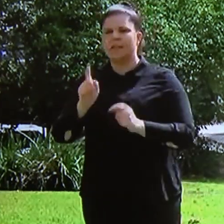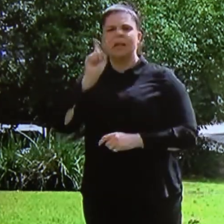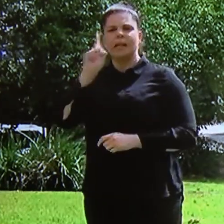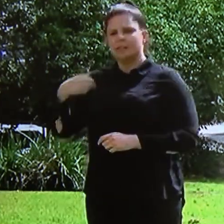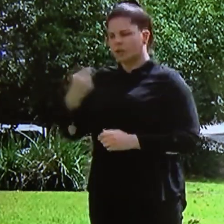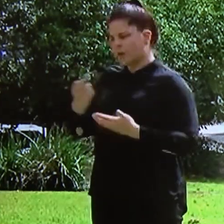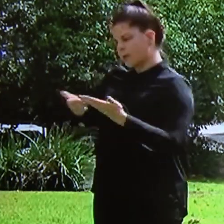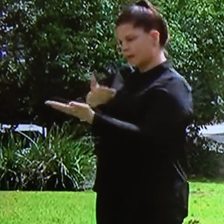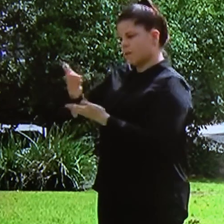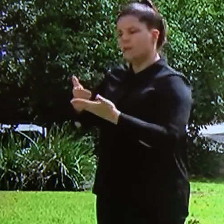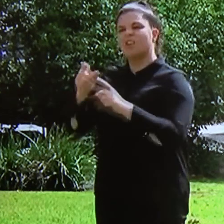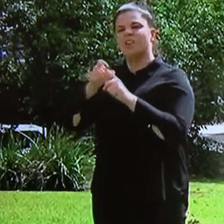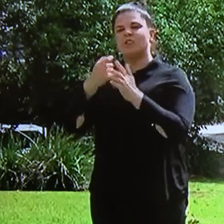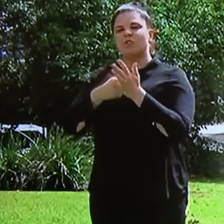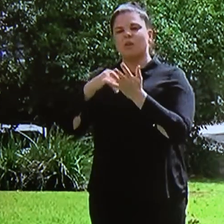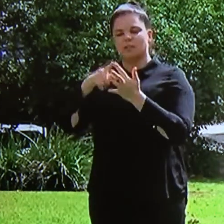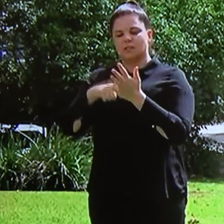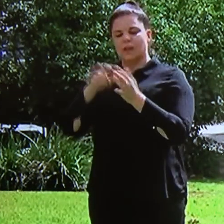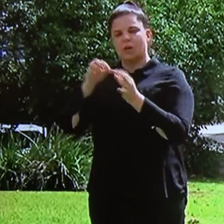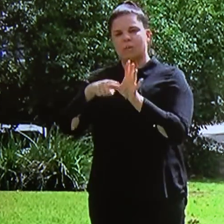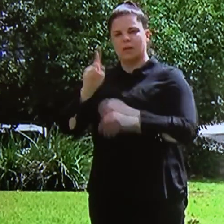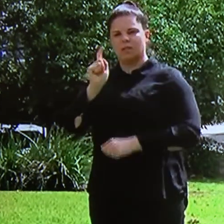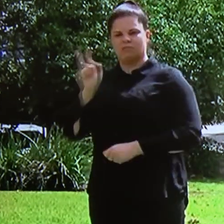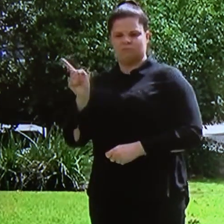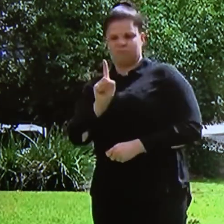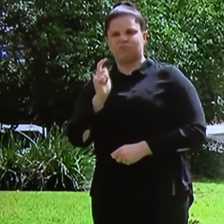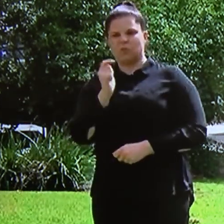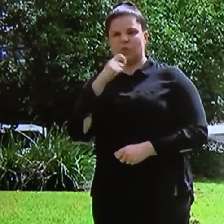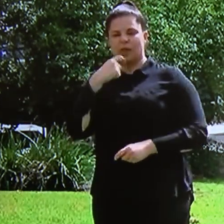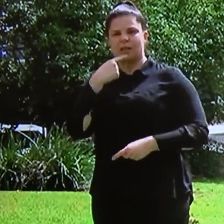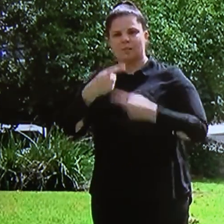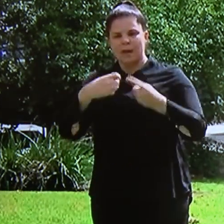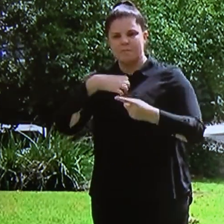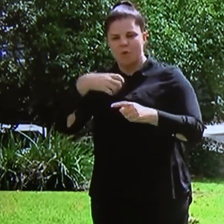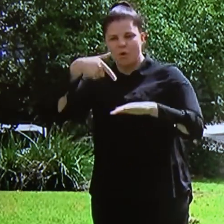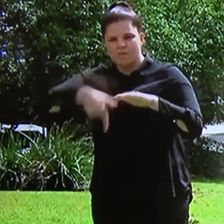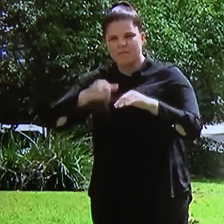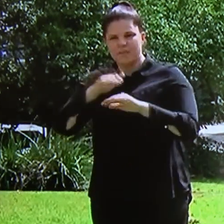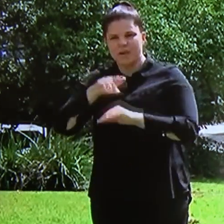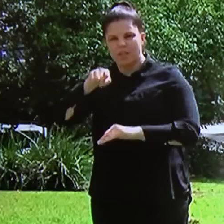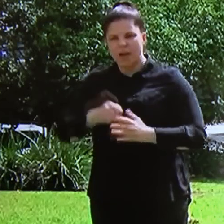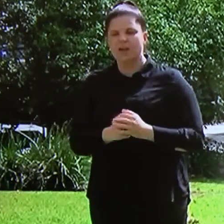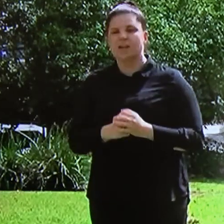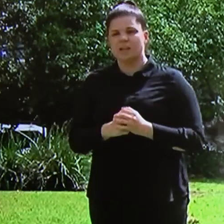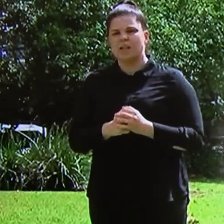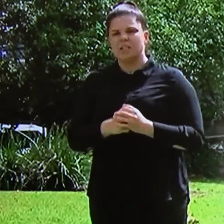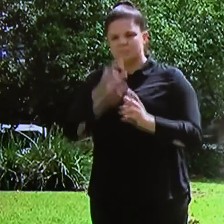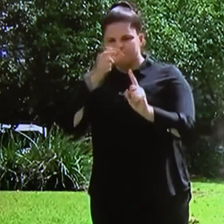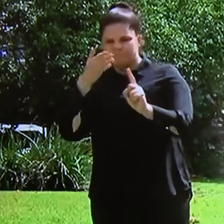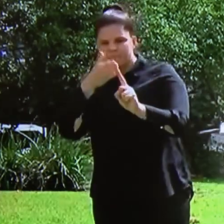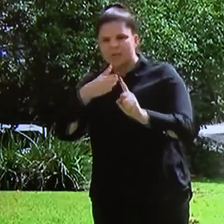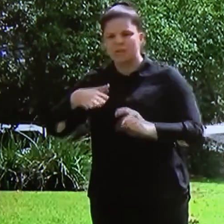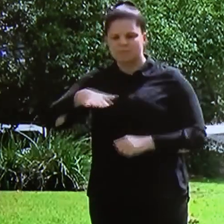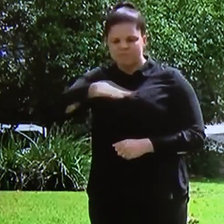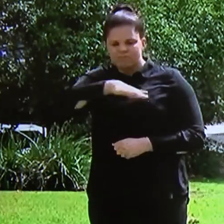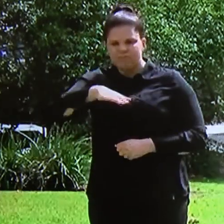discussions, which I'll leave to Dr. Selvey to talk about in detail, but it was aimed with the local health districts across local government areas at